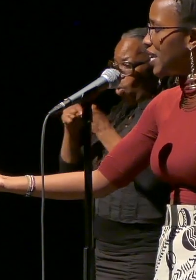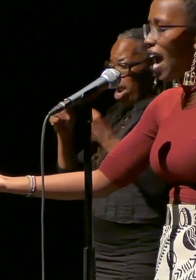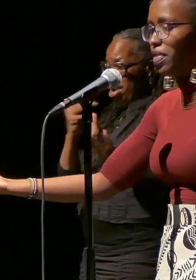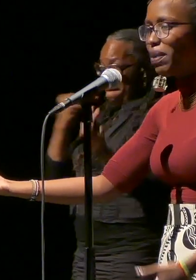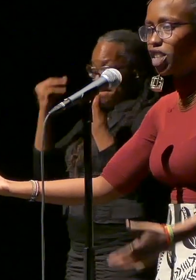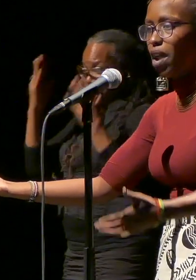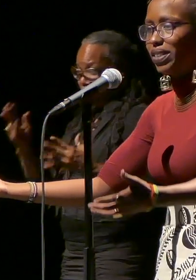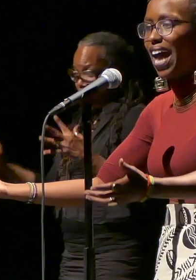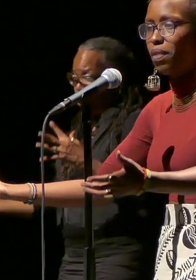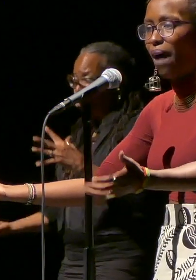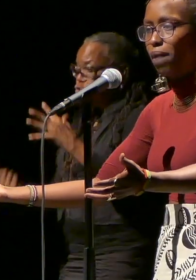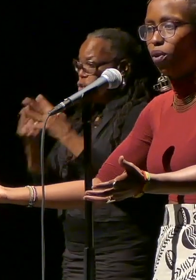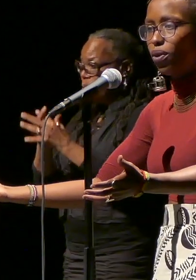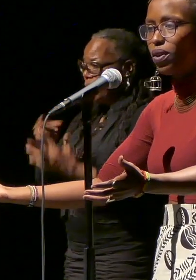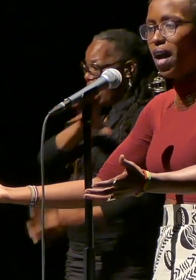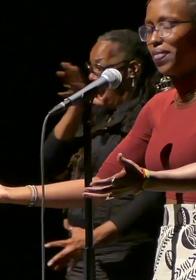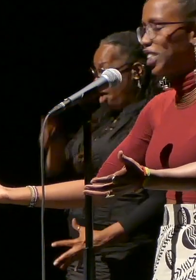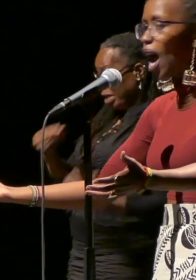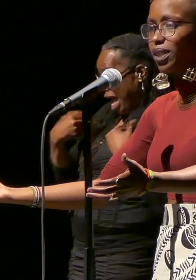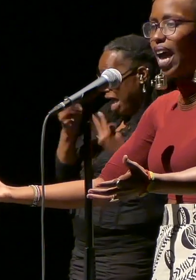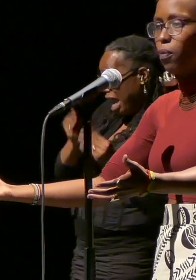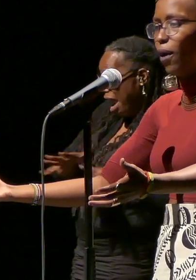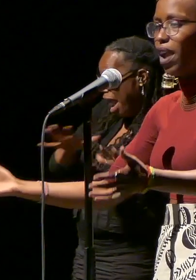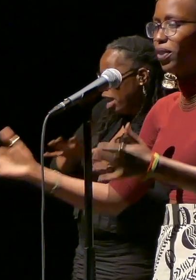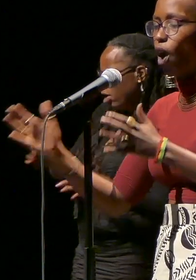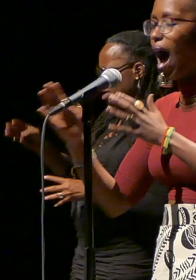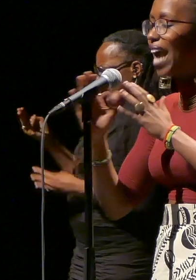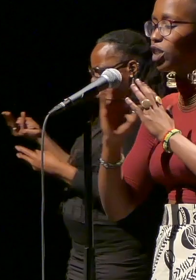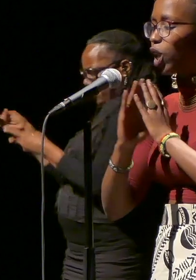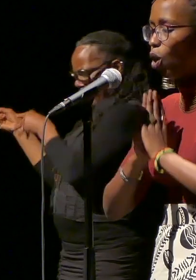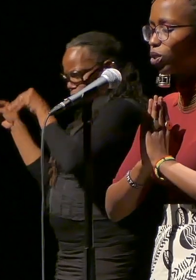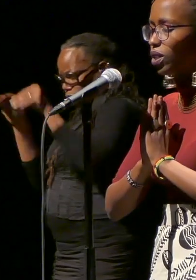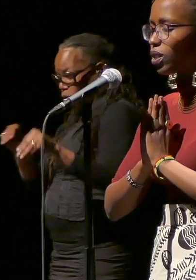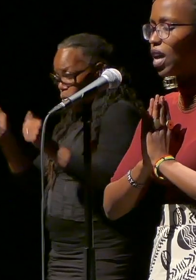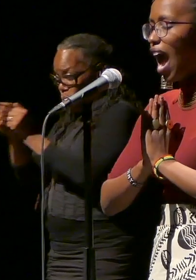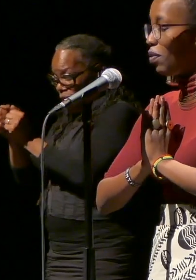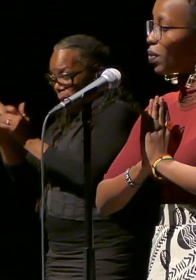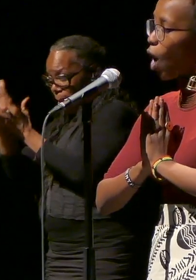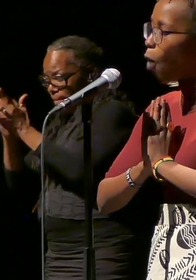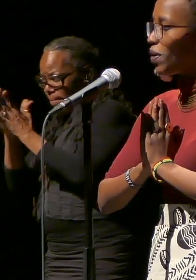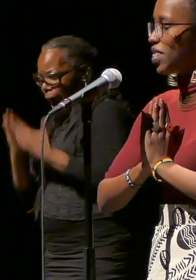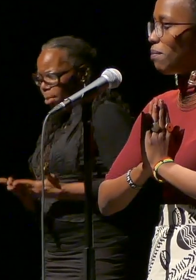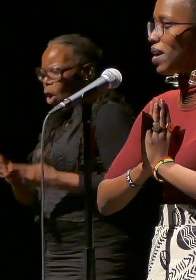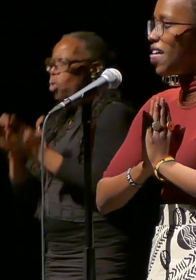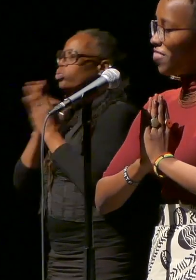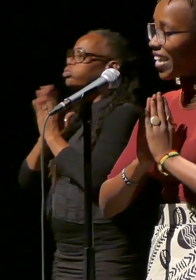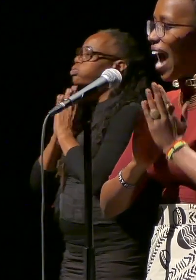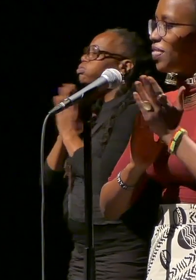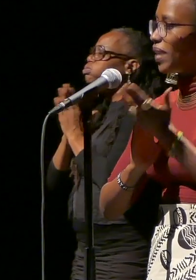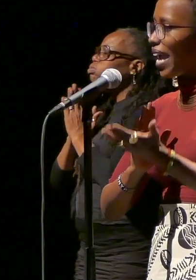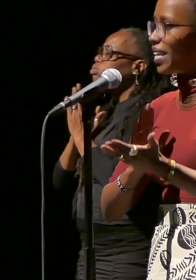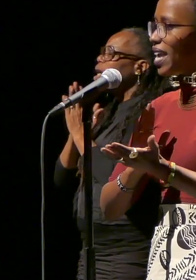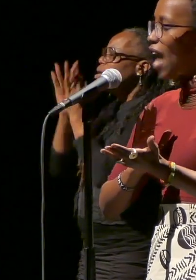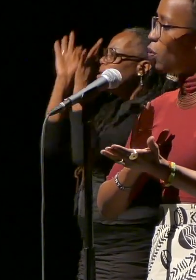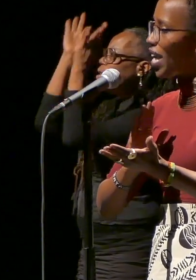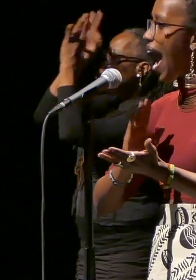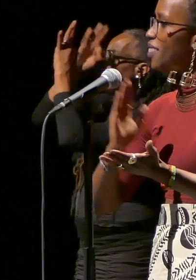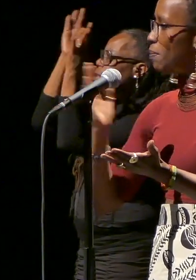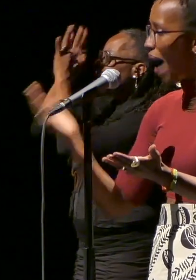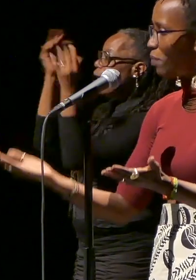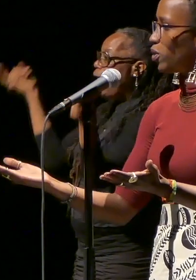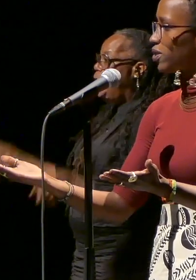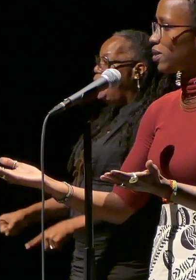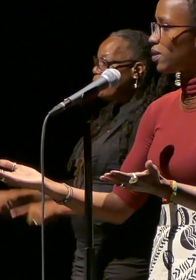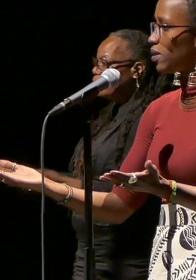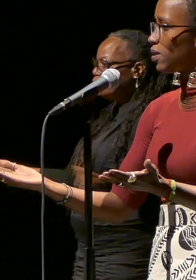had the land and the missionaries had the Bible. They taught us how to pray with our eyes closed. And when we opened them, they had the land and we